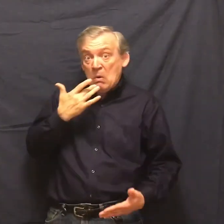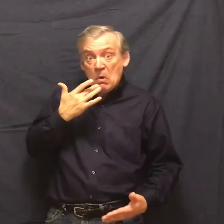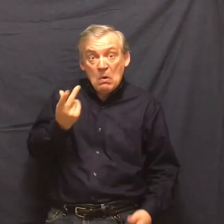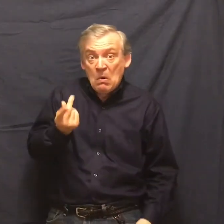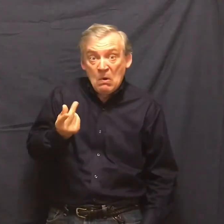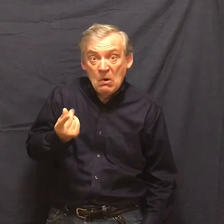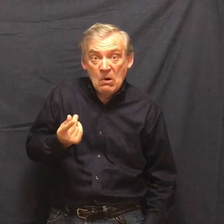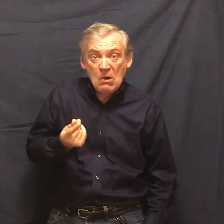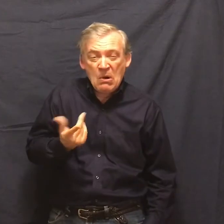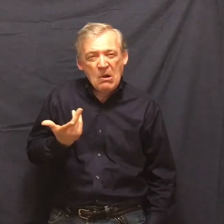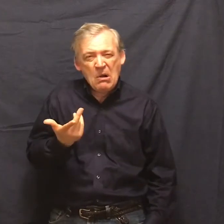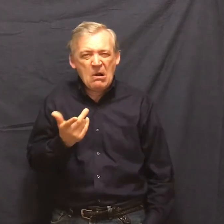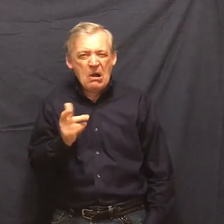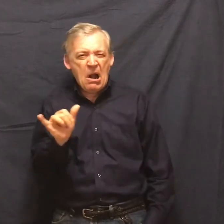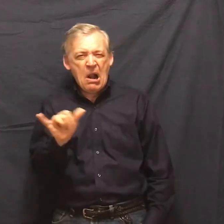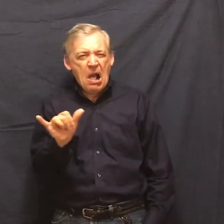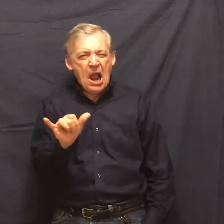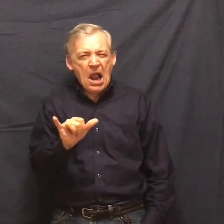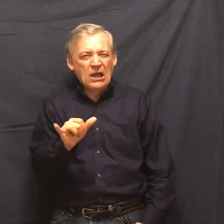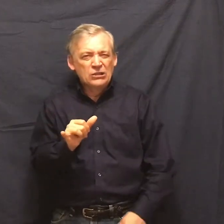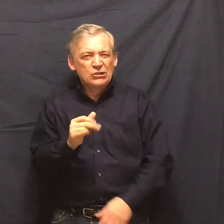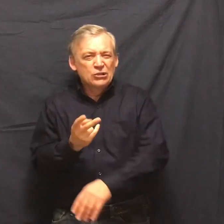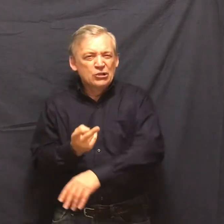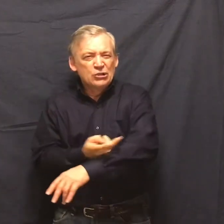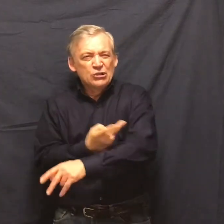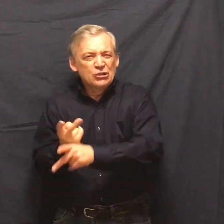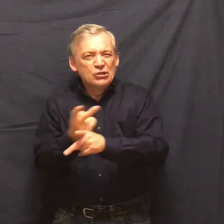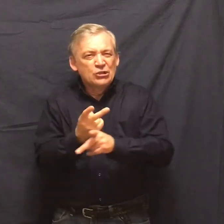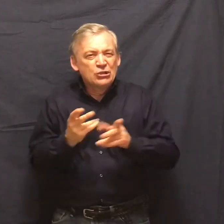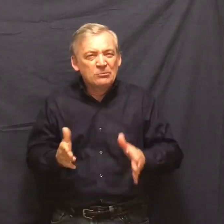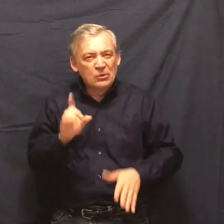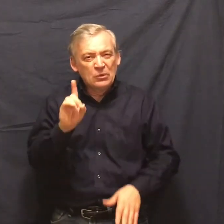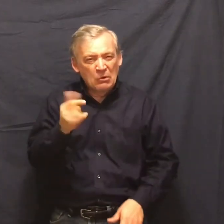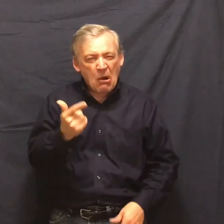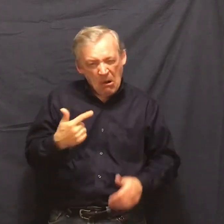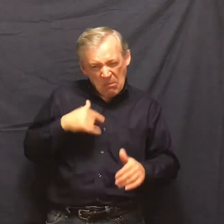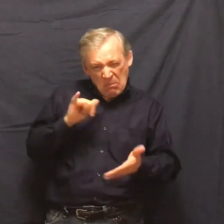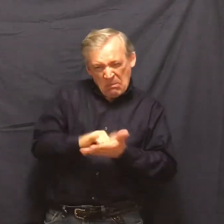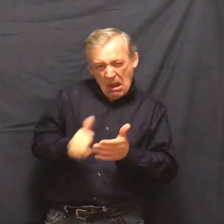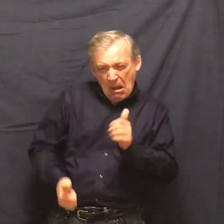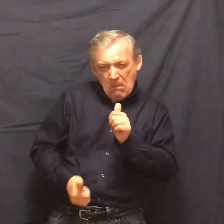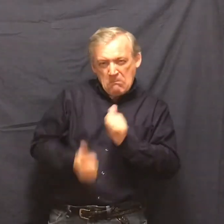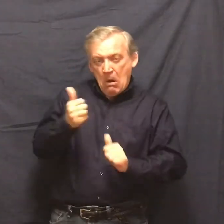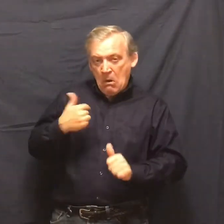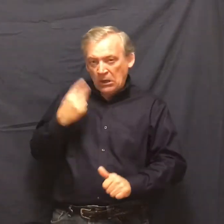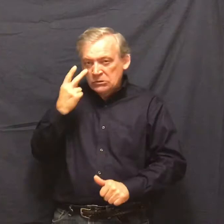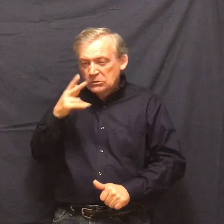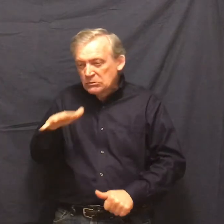Some kind of shepherds, I guess. That's the most kind I seen around here when she was in heat.